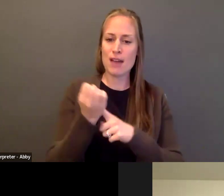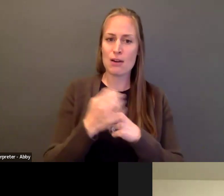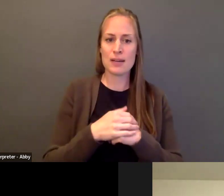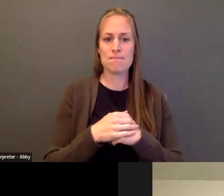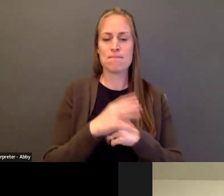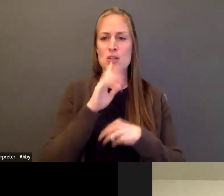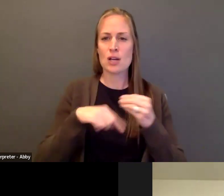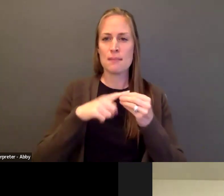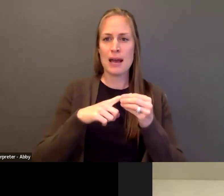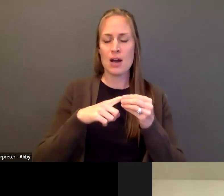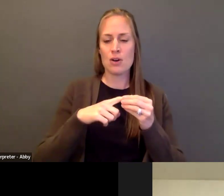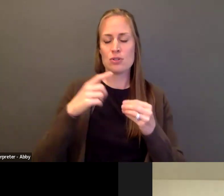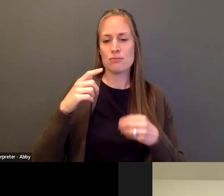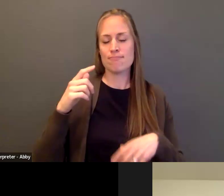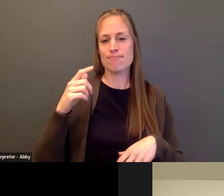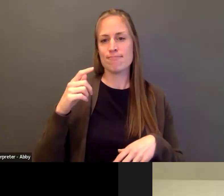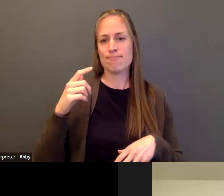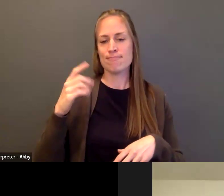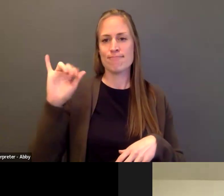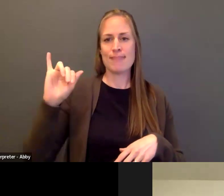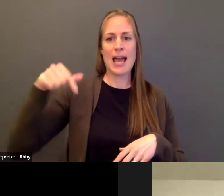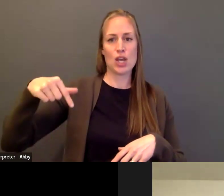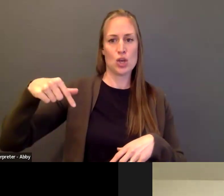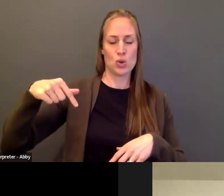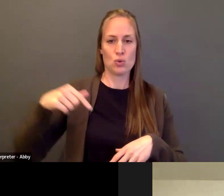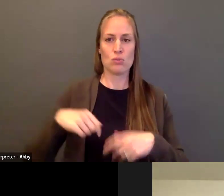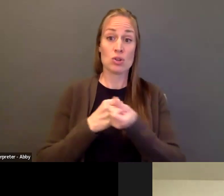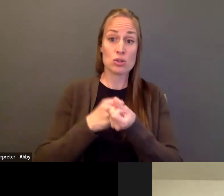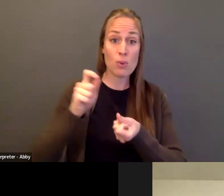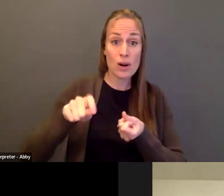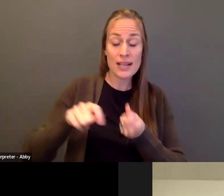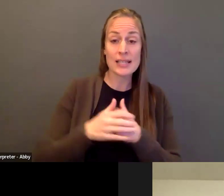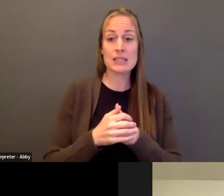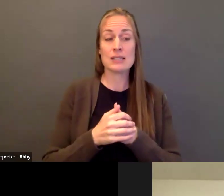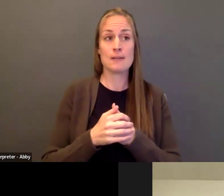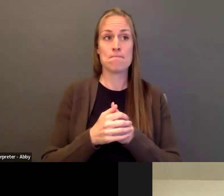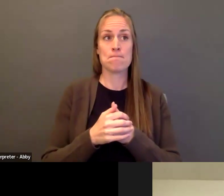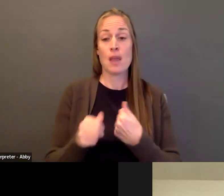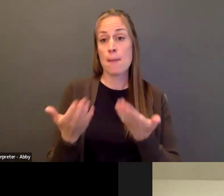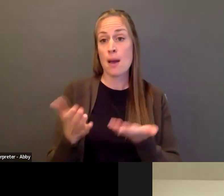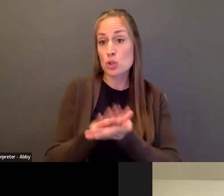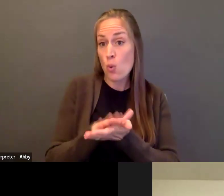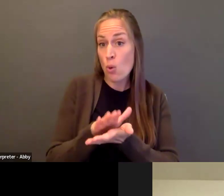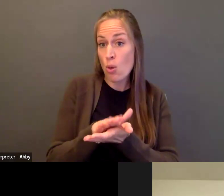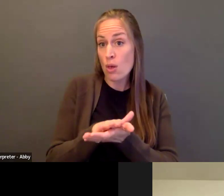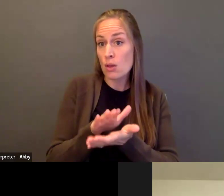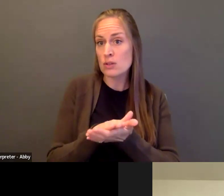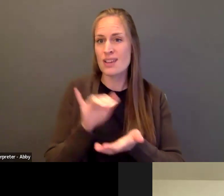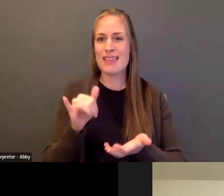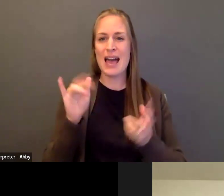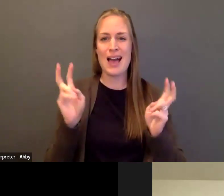support needs, schools was brought up. Some of the hot potato of who wants to pay for